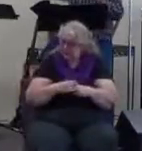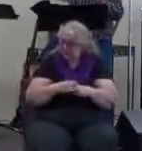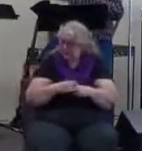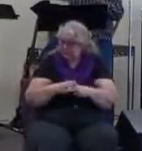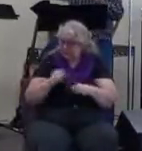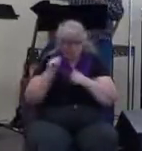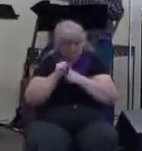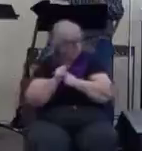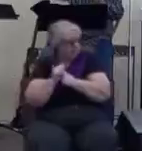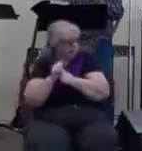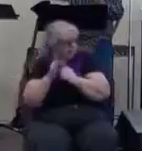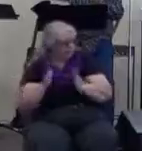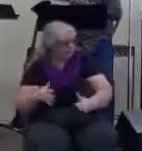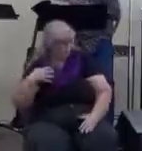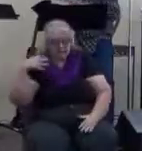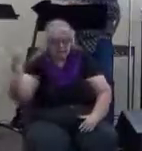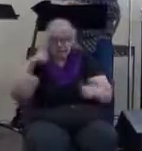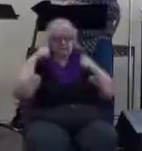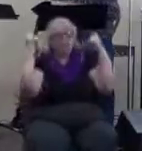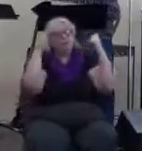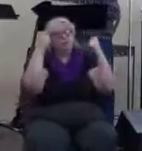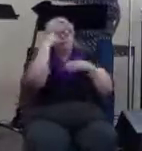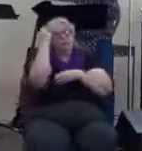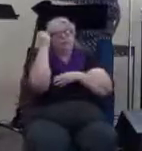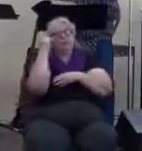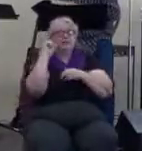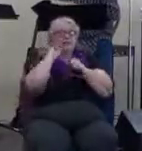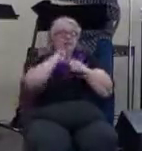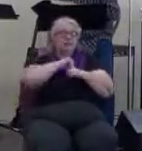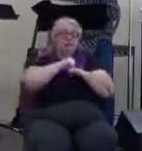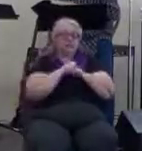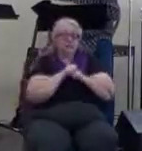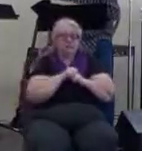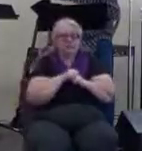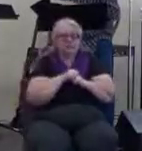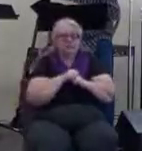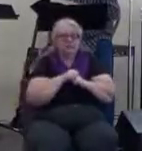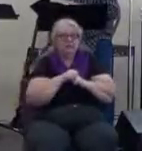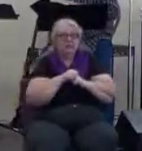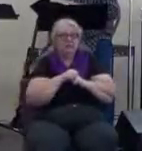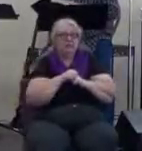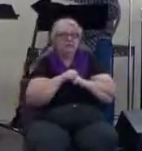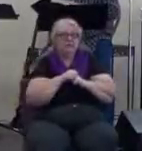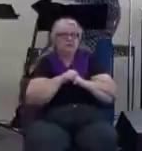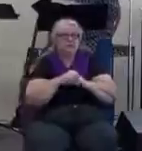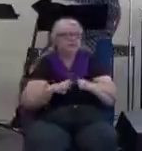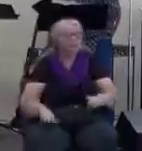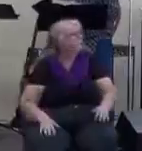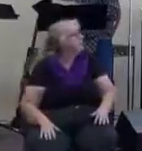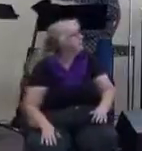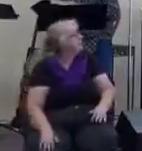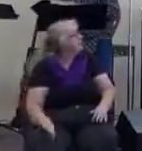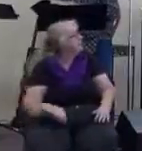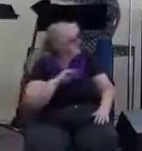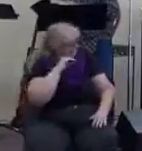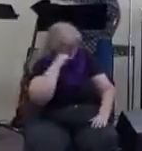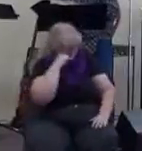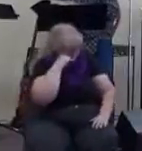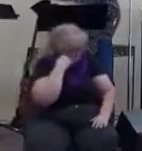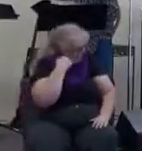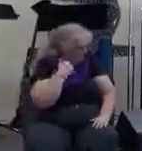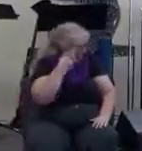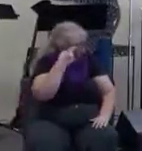been counted worthy of suffering disgrace for the name. Day after day in the temple courts